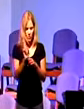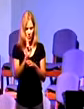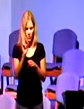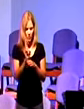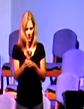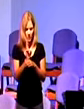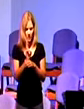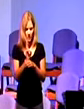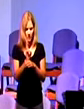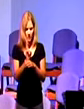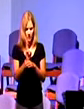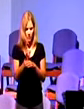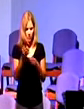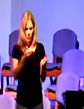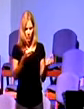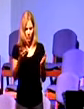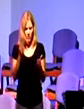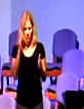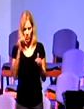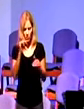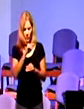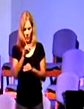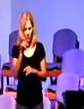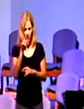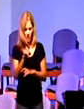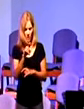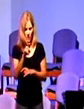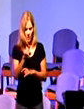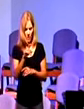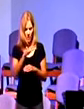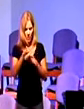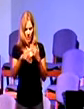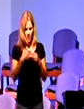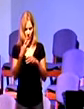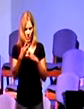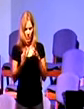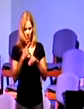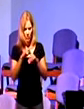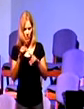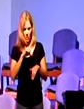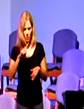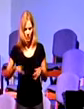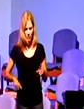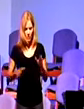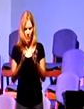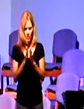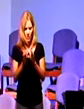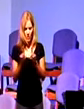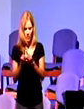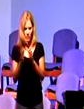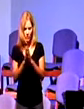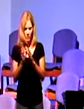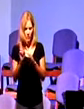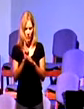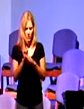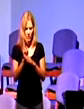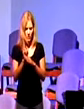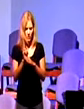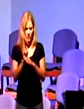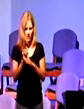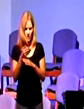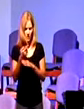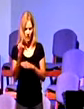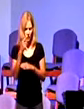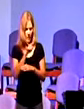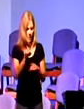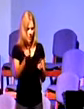it to bring hope to those who need it around the world. But Lord, we also pray that you would use this tool on